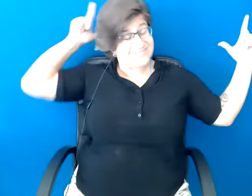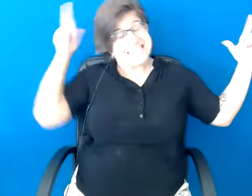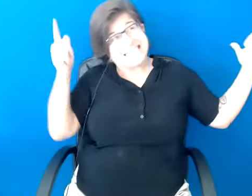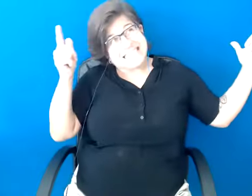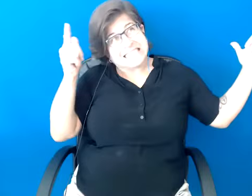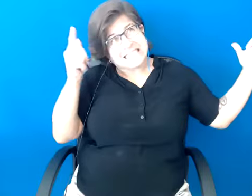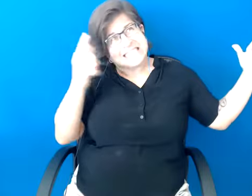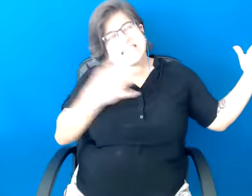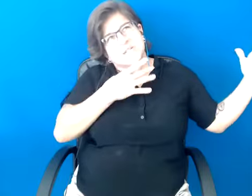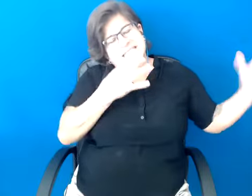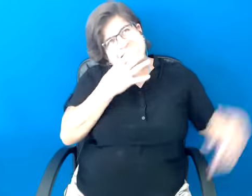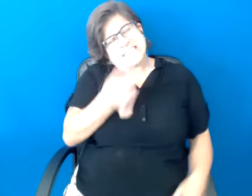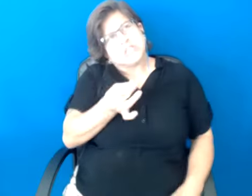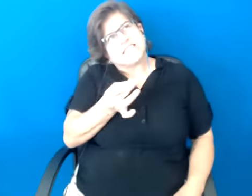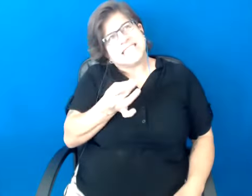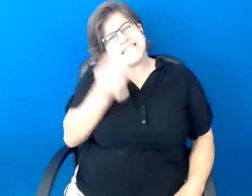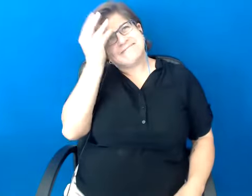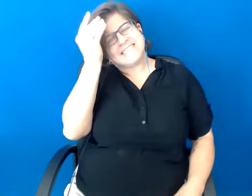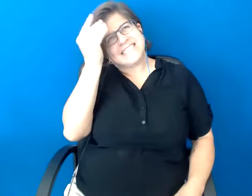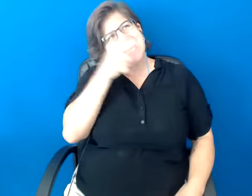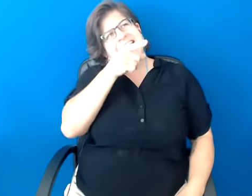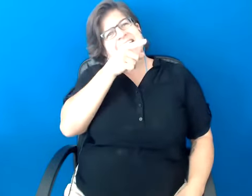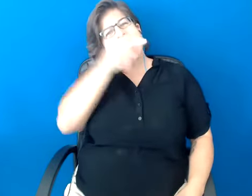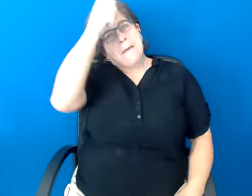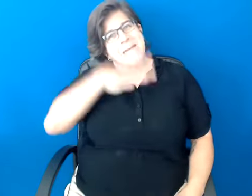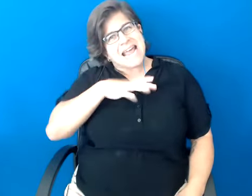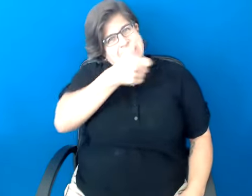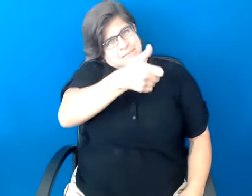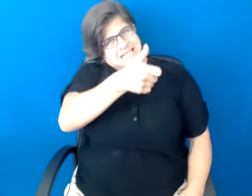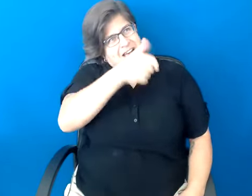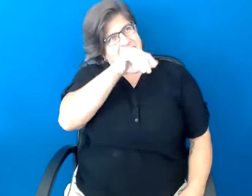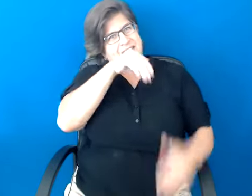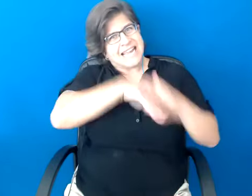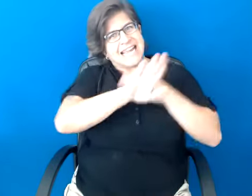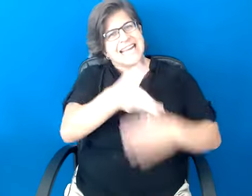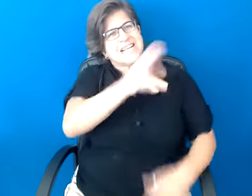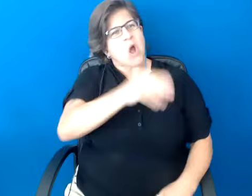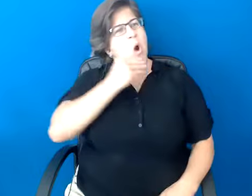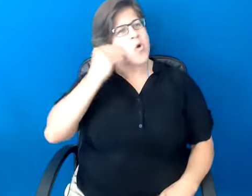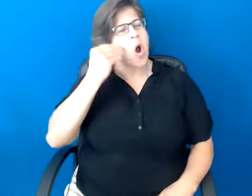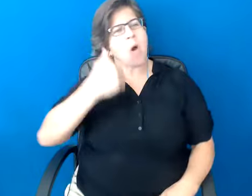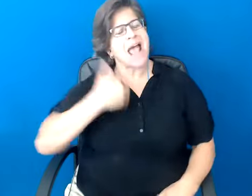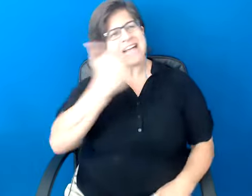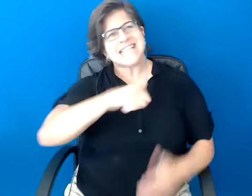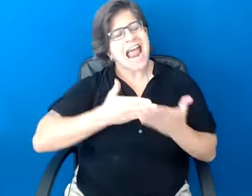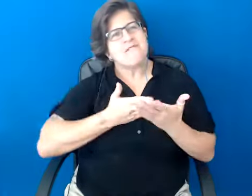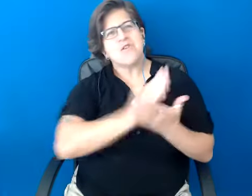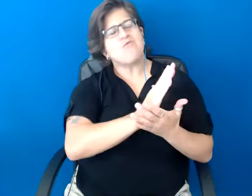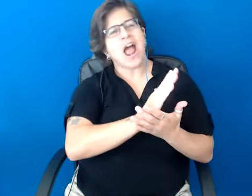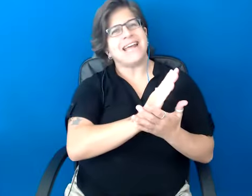home. That raised an interesting question to me. He has every right to put symbols